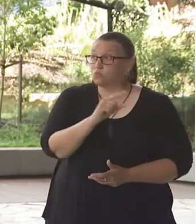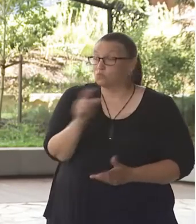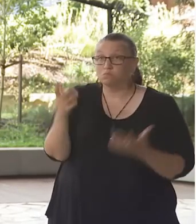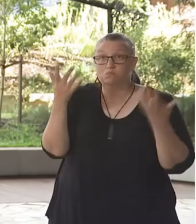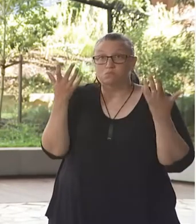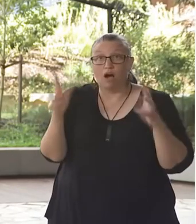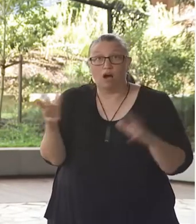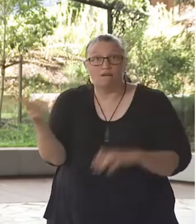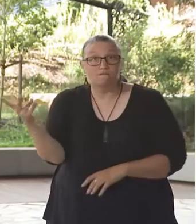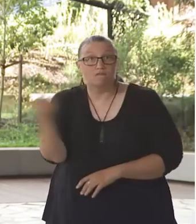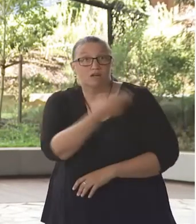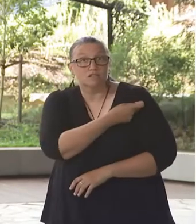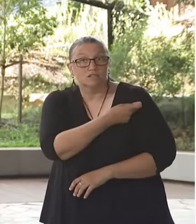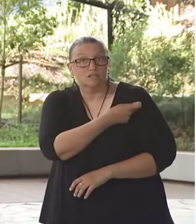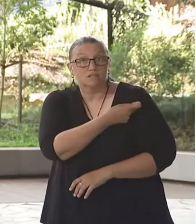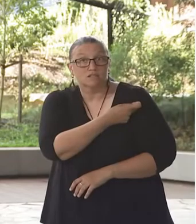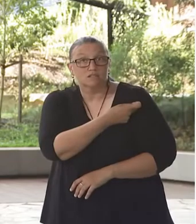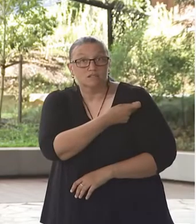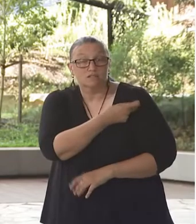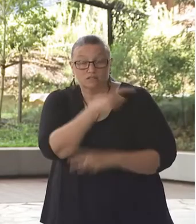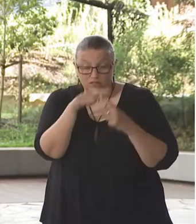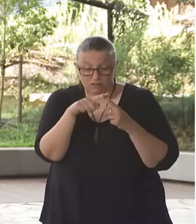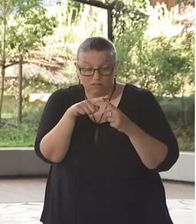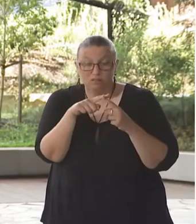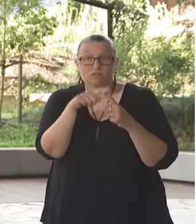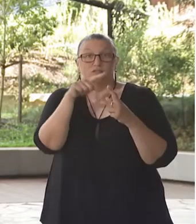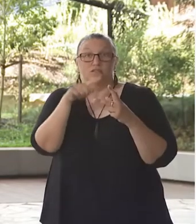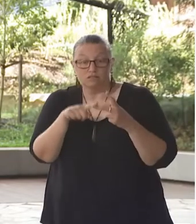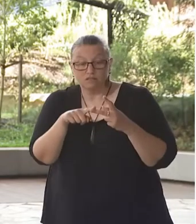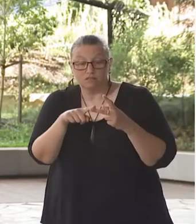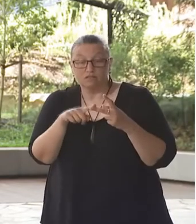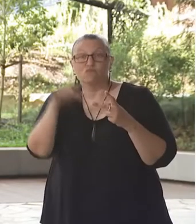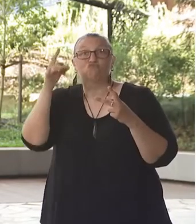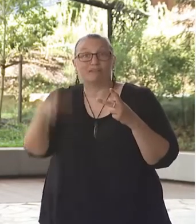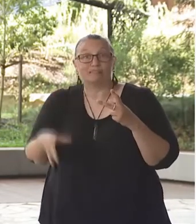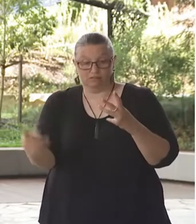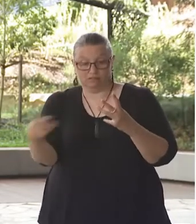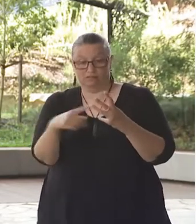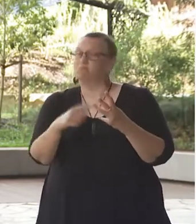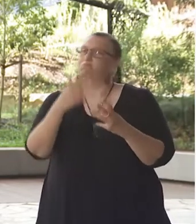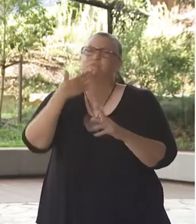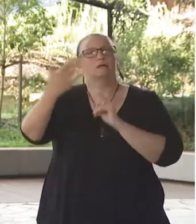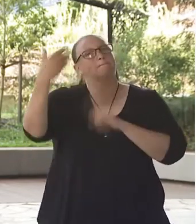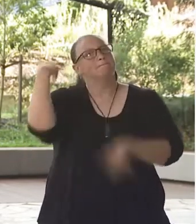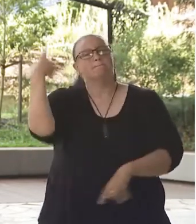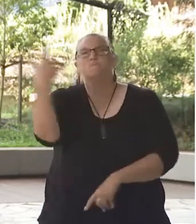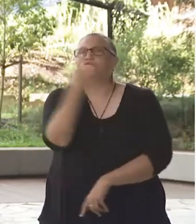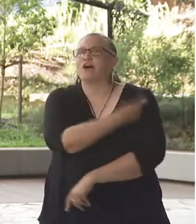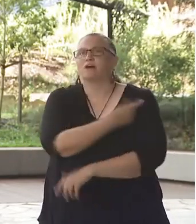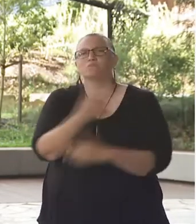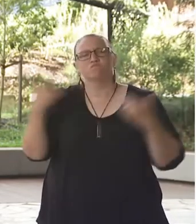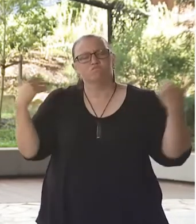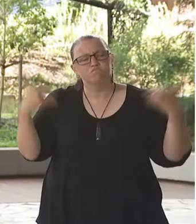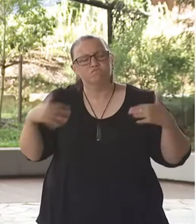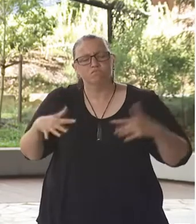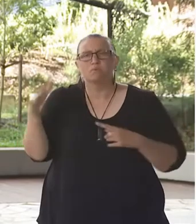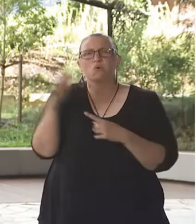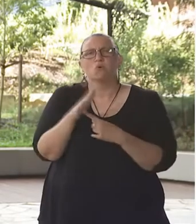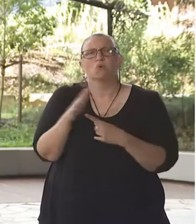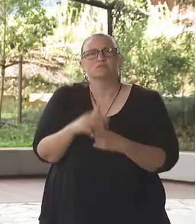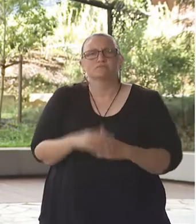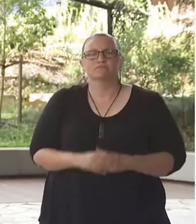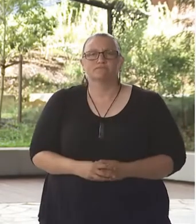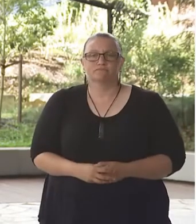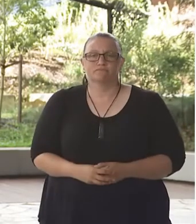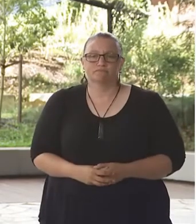their opportunities to come forward for vaccination. It is a key. The vaccines work. We need to